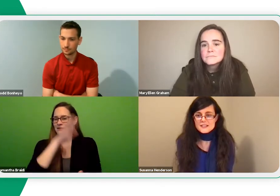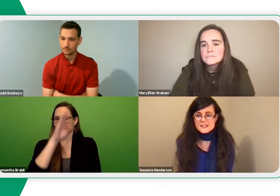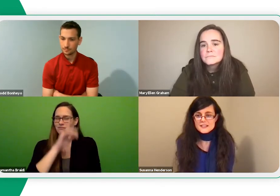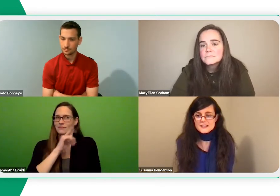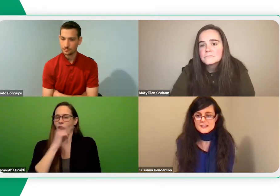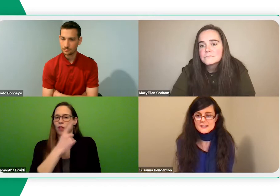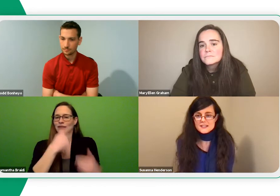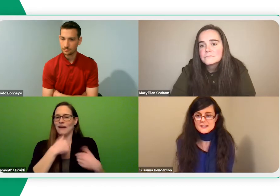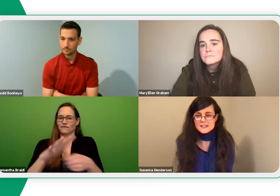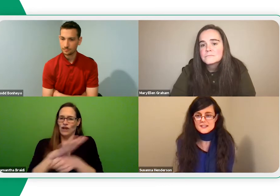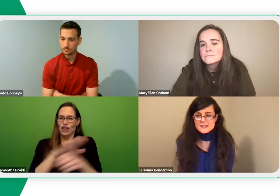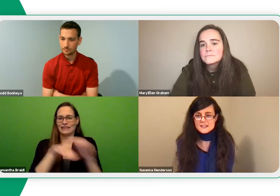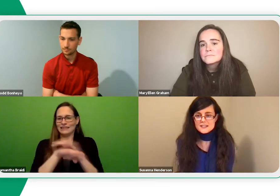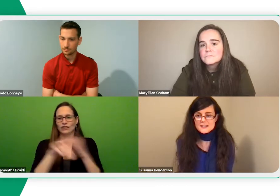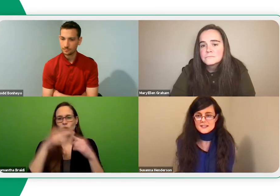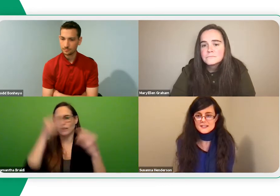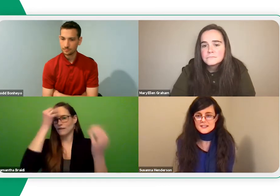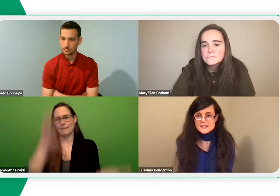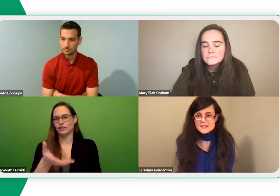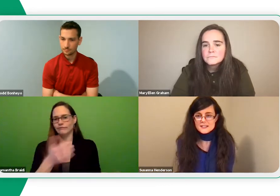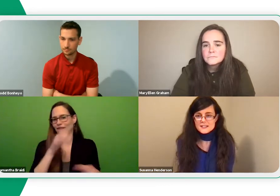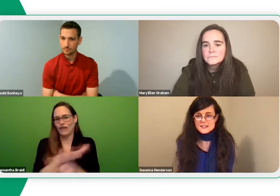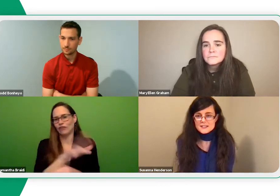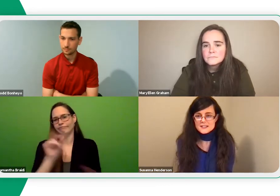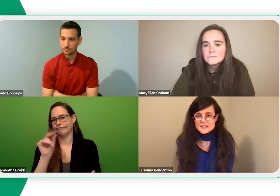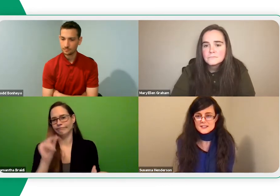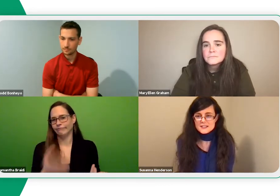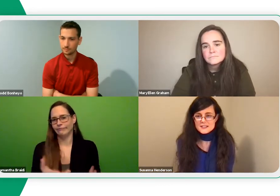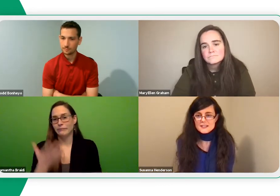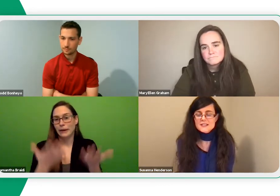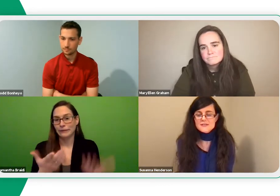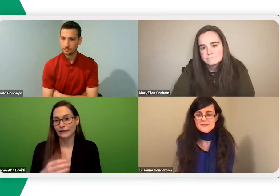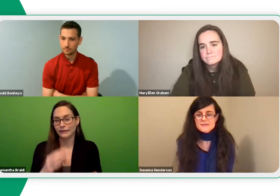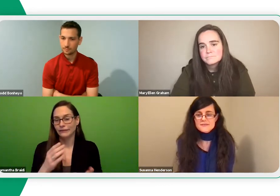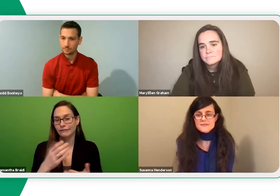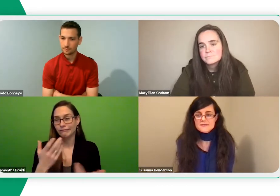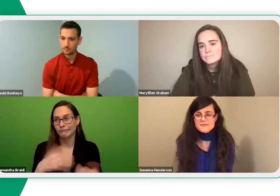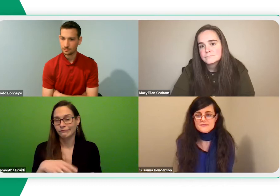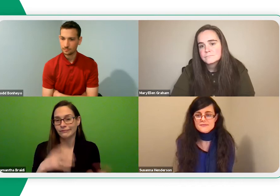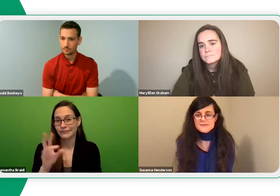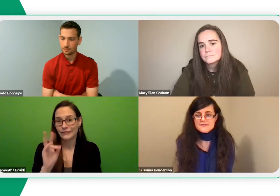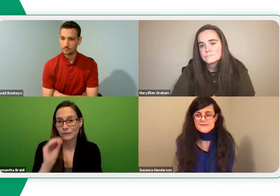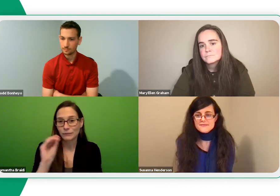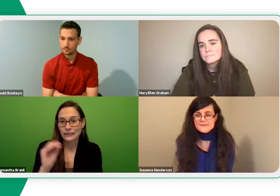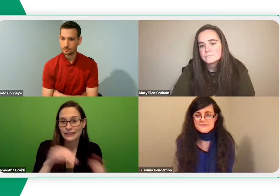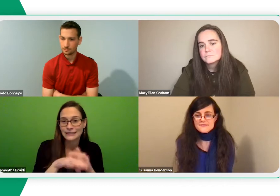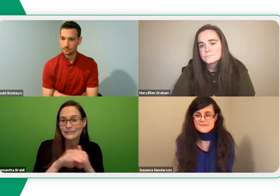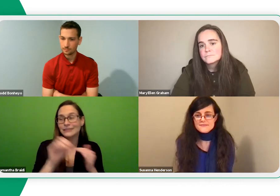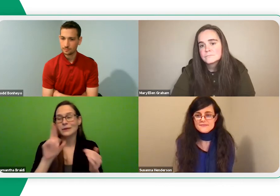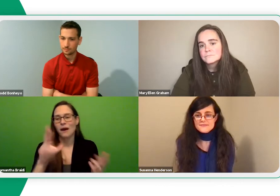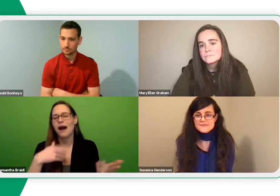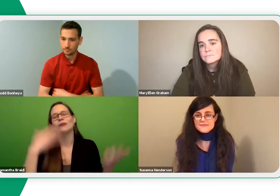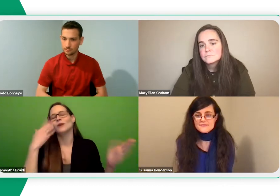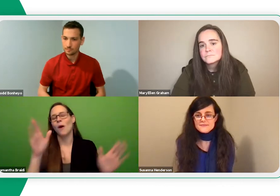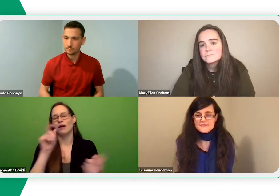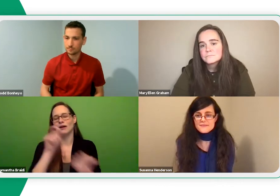So that is what creates the difference, is that incidental learning. And there isn't always access to information for